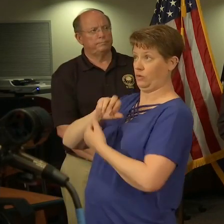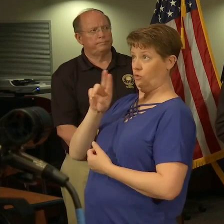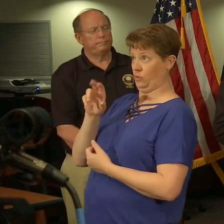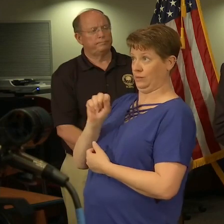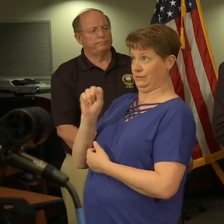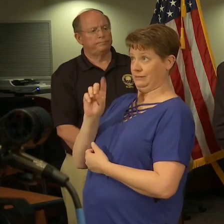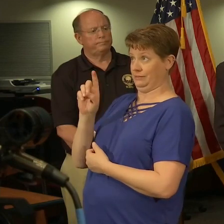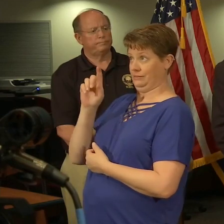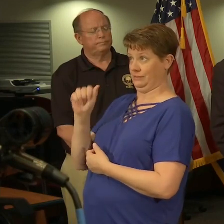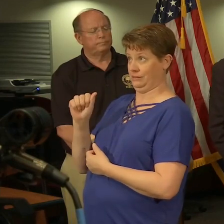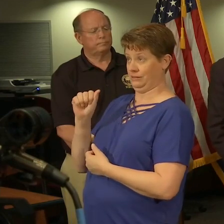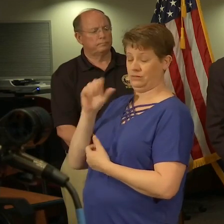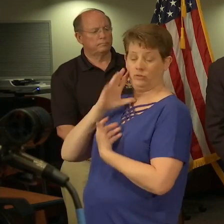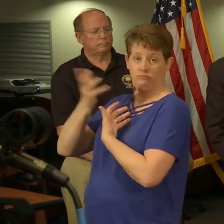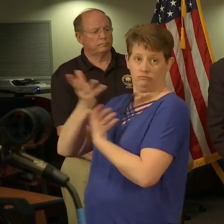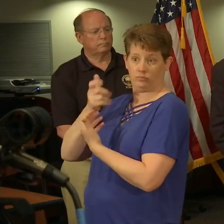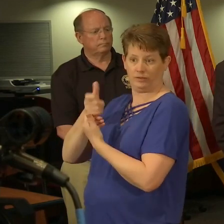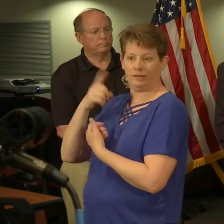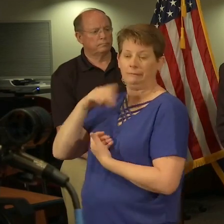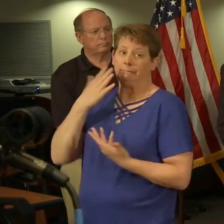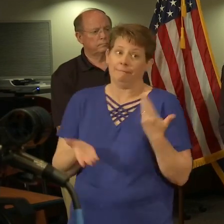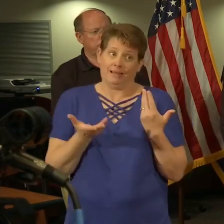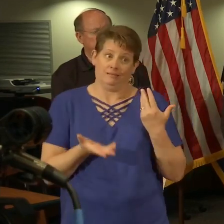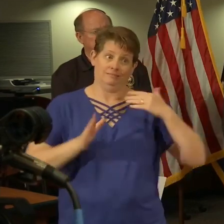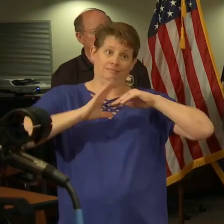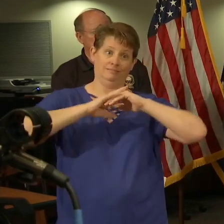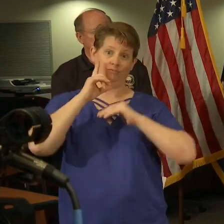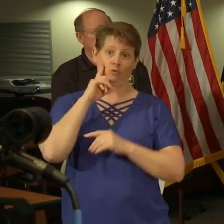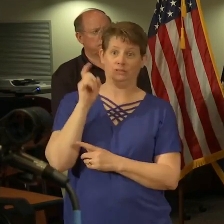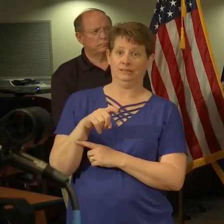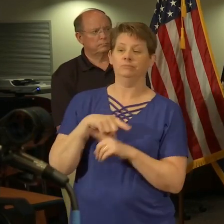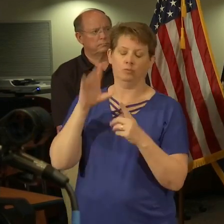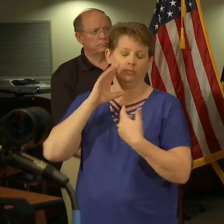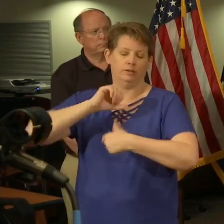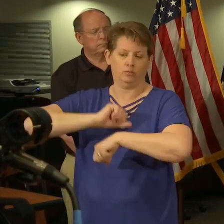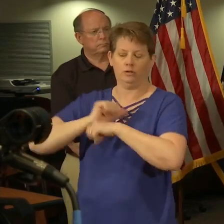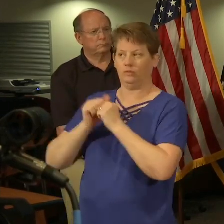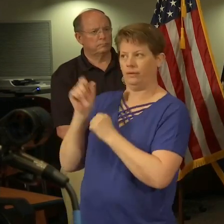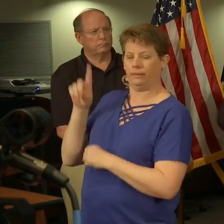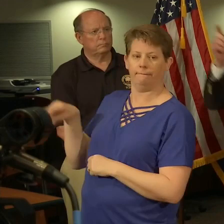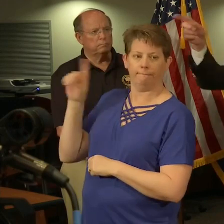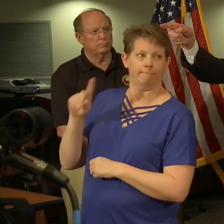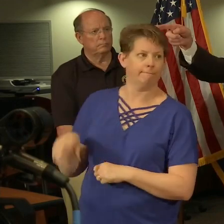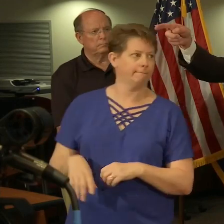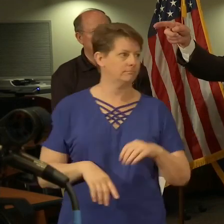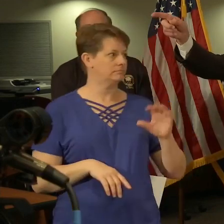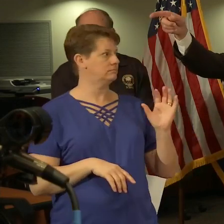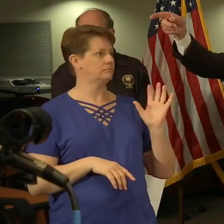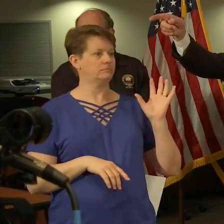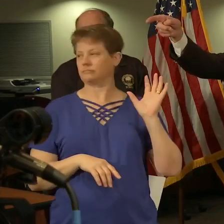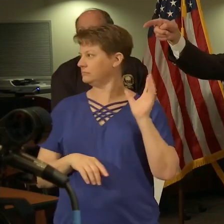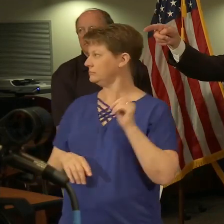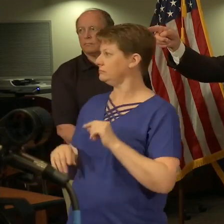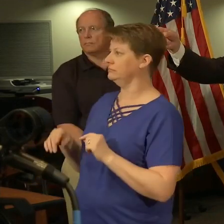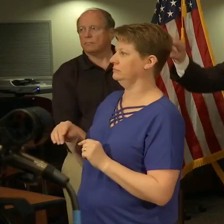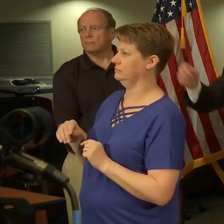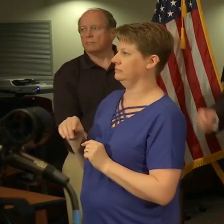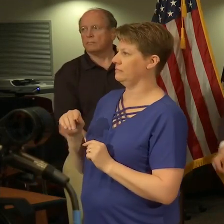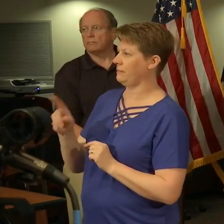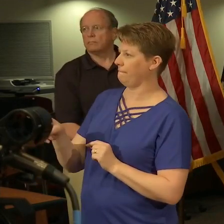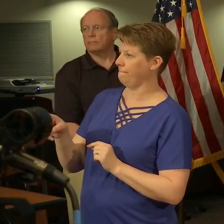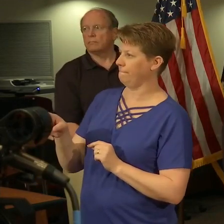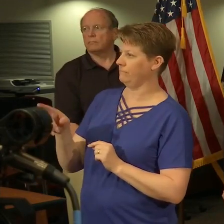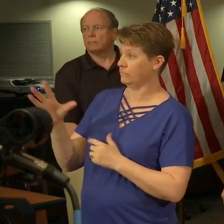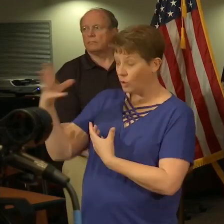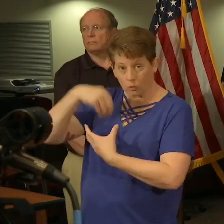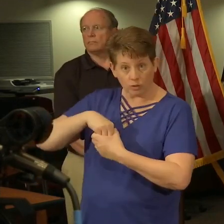this could increase because of need, so we'll be working very closely with them. Do we know what percentage of students over on this? Are you putting up